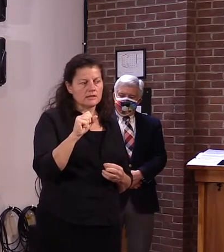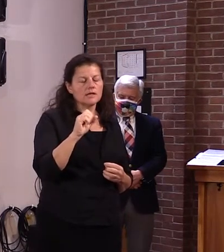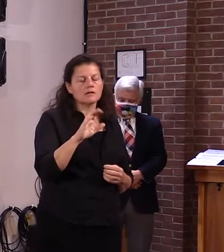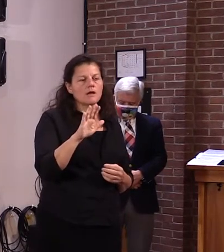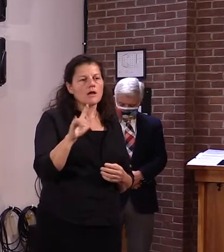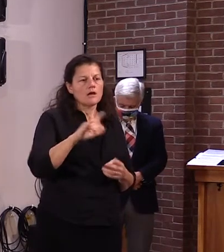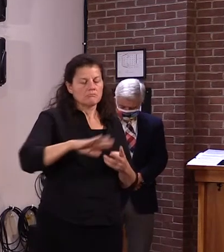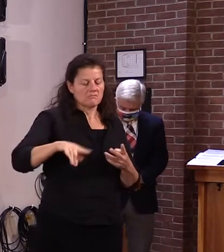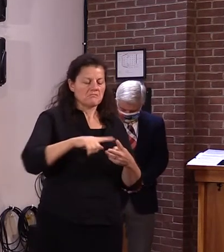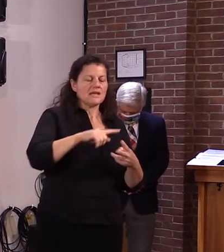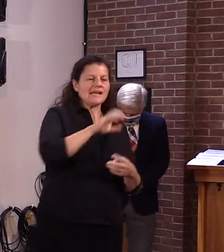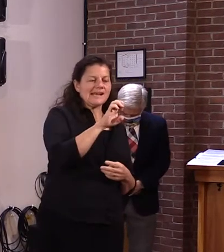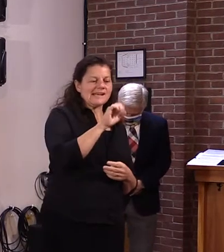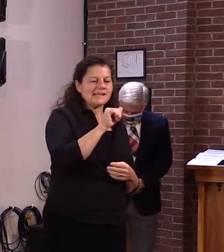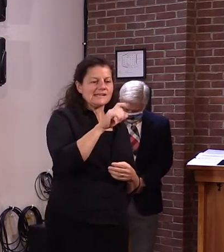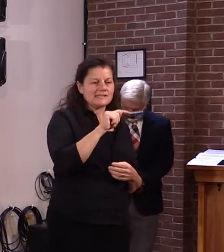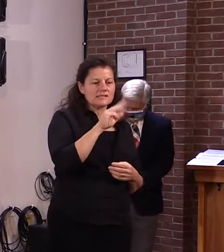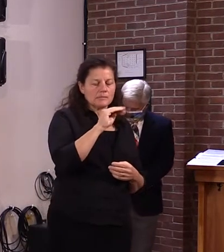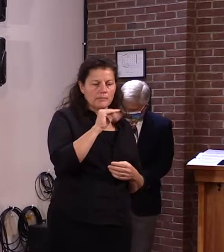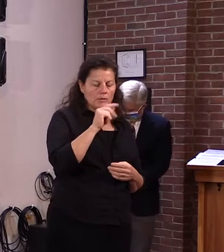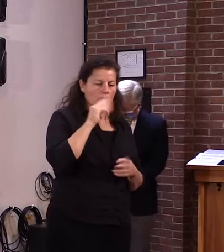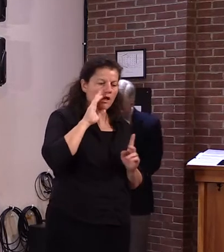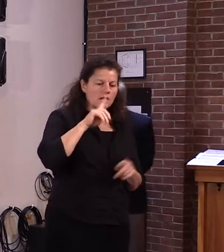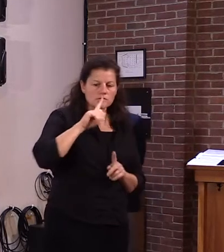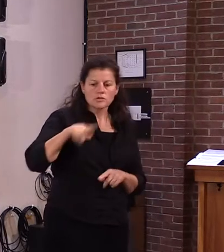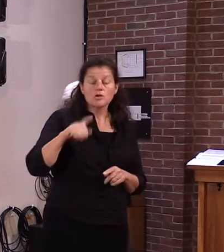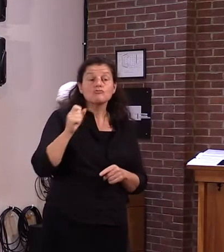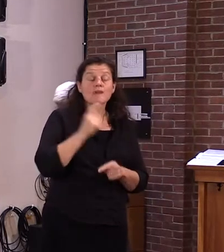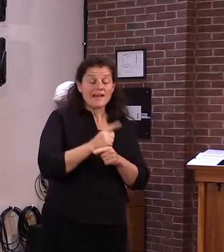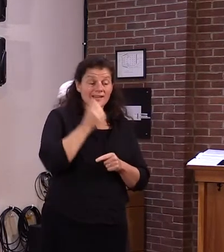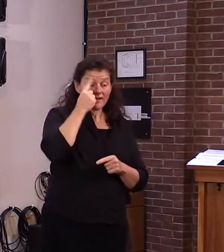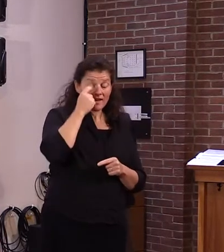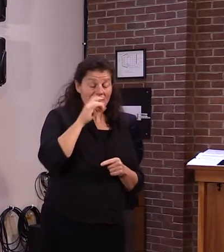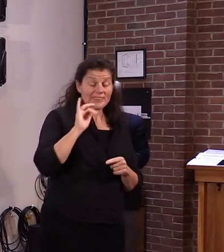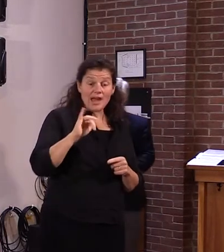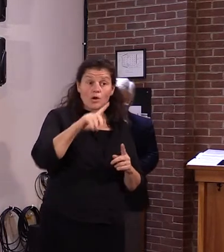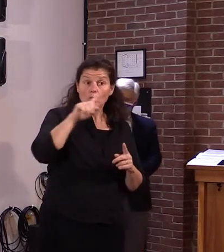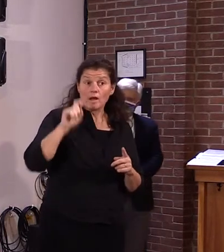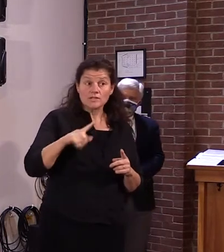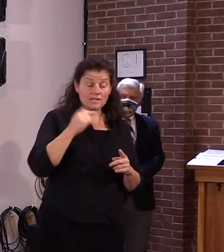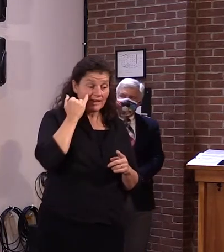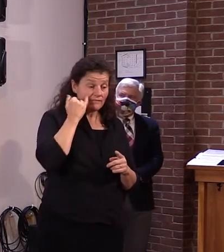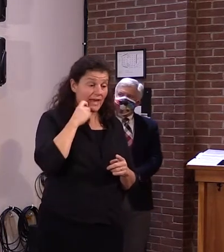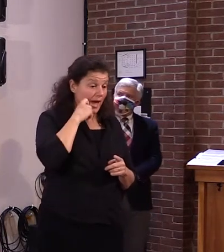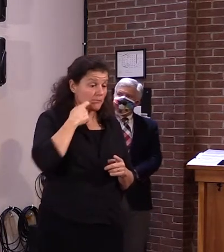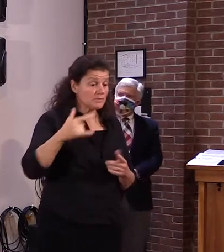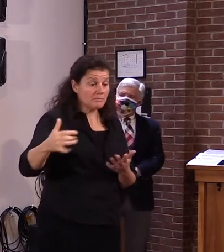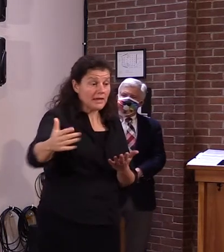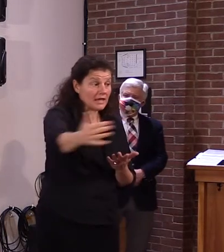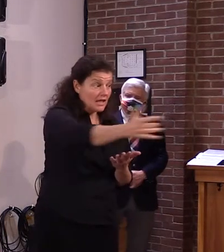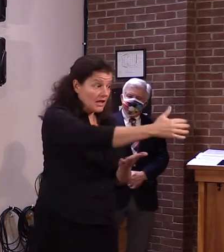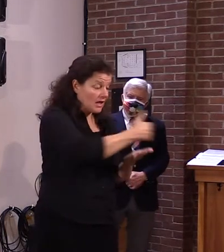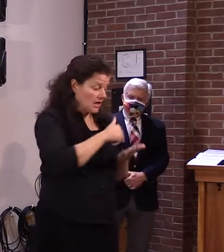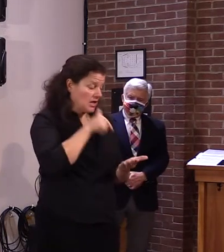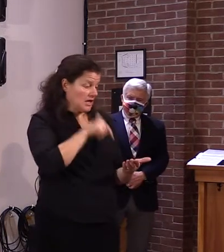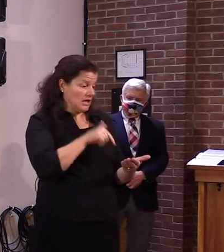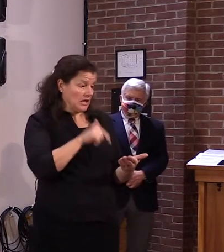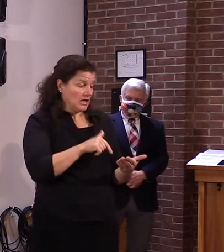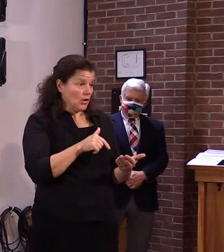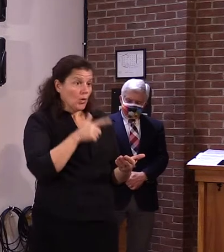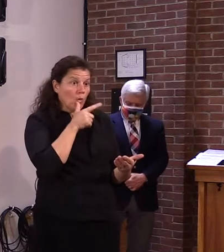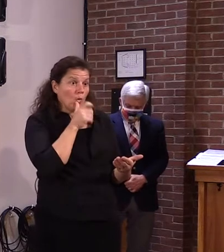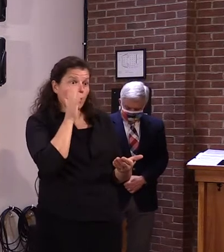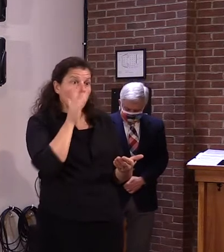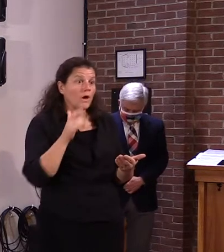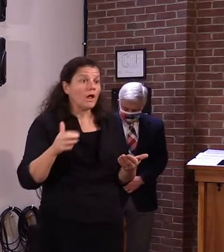was, is the crop at risk of being harvested? And the answer to that question is no. So if I misunderstood the